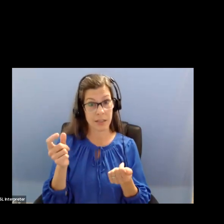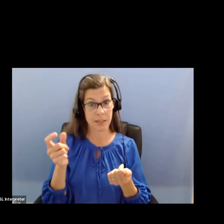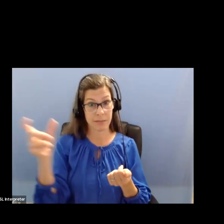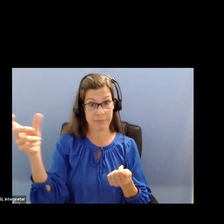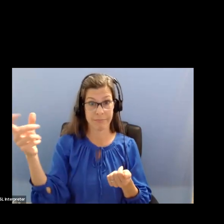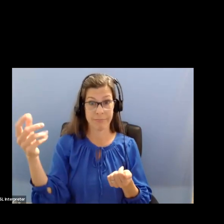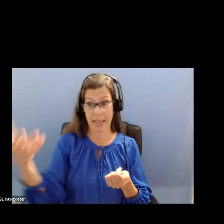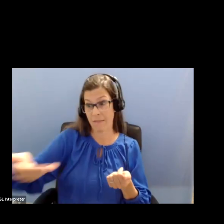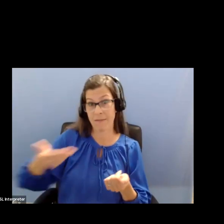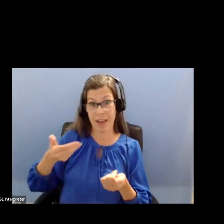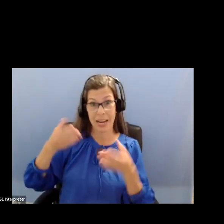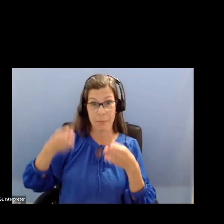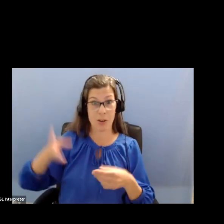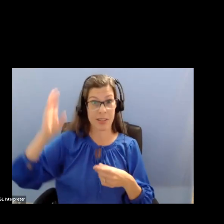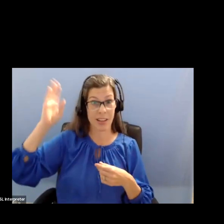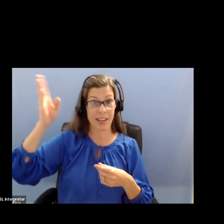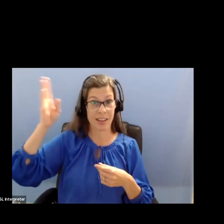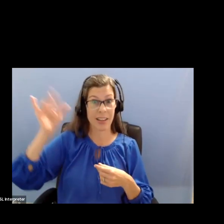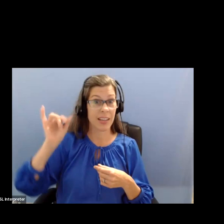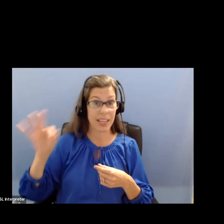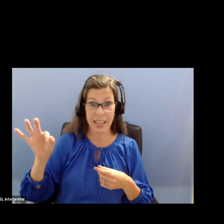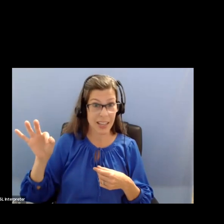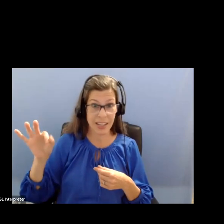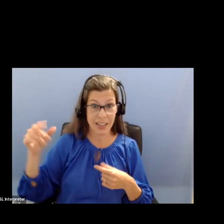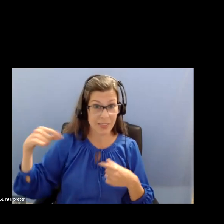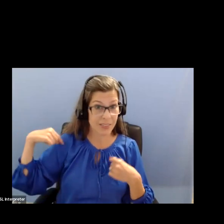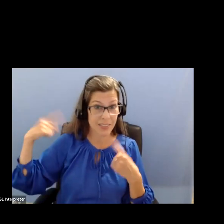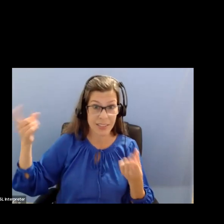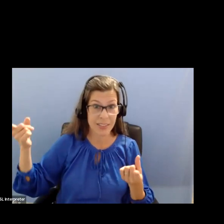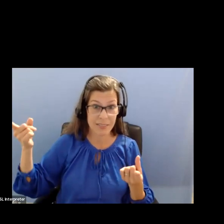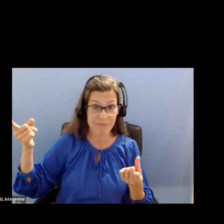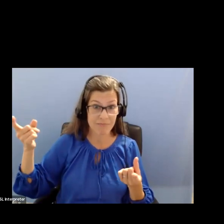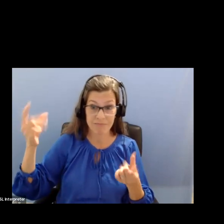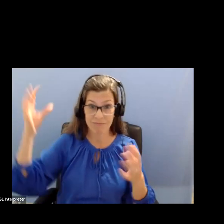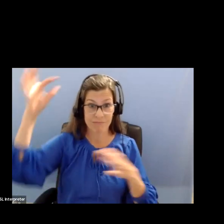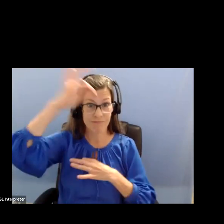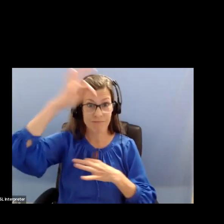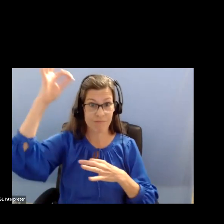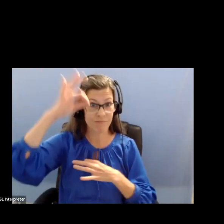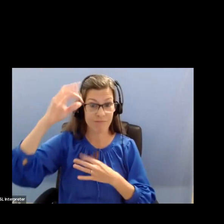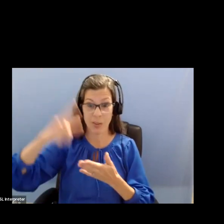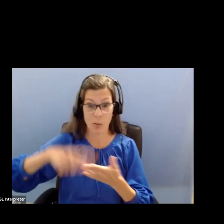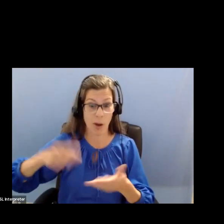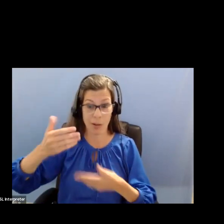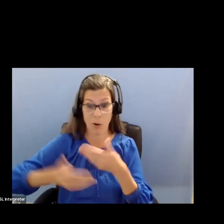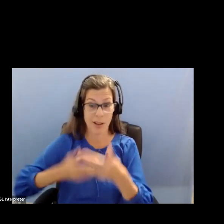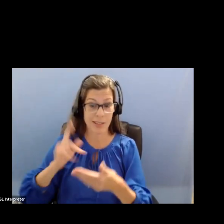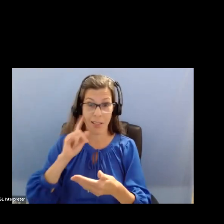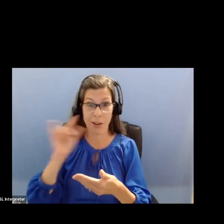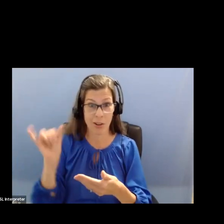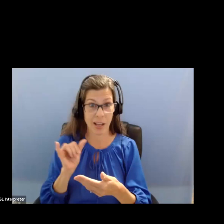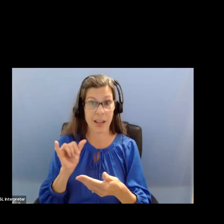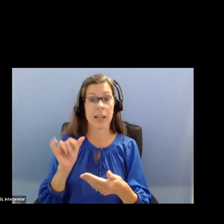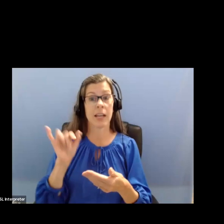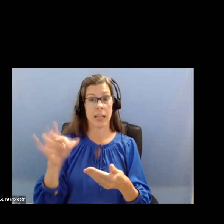a presentation, especially if it's somebody that's not been a part of our process, once we know what it is they're